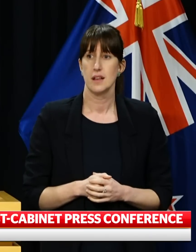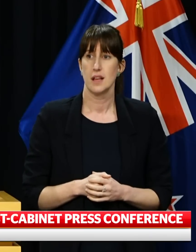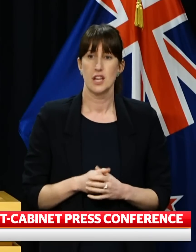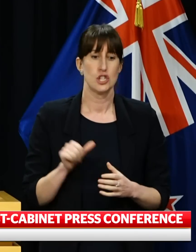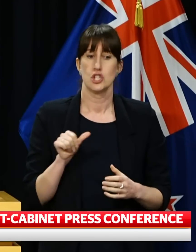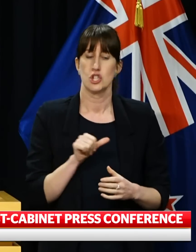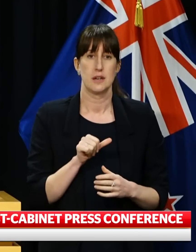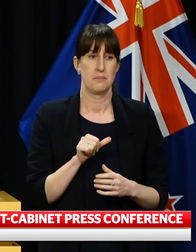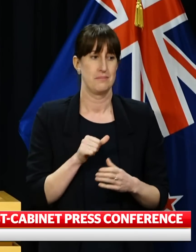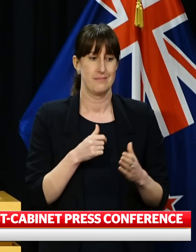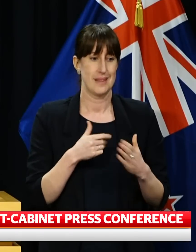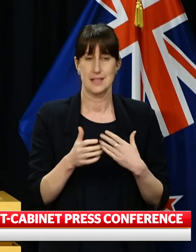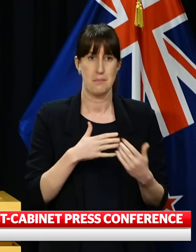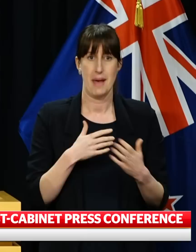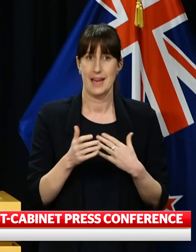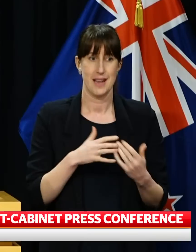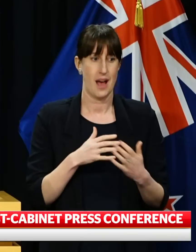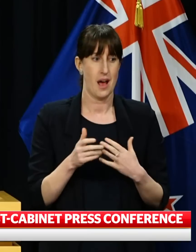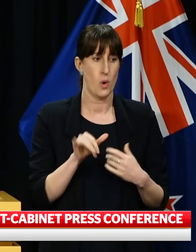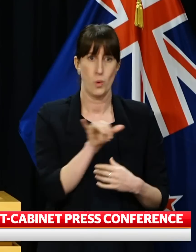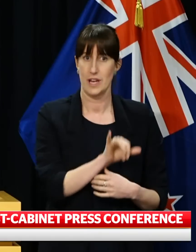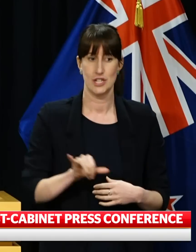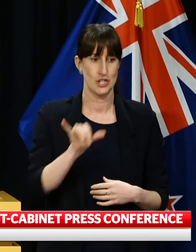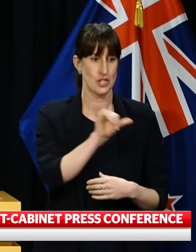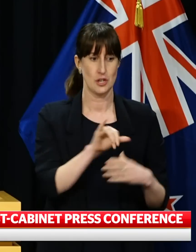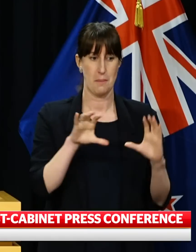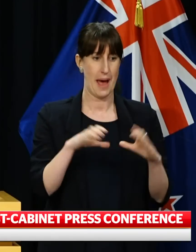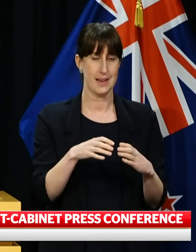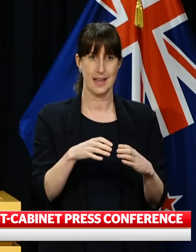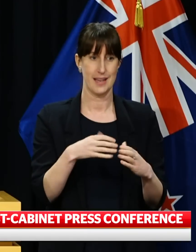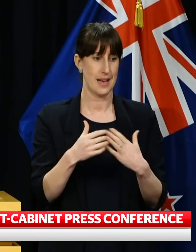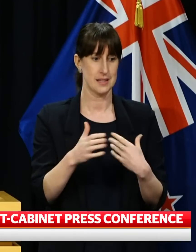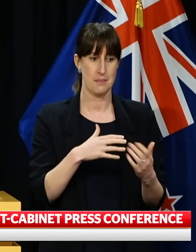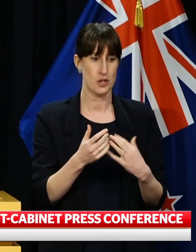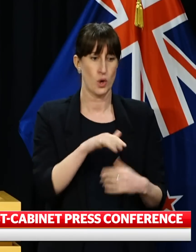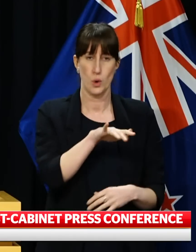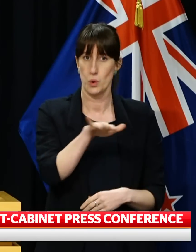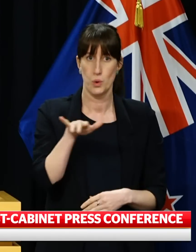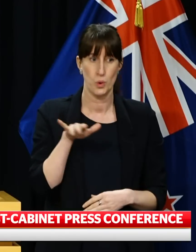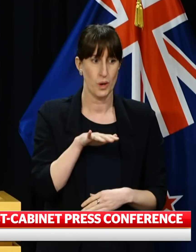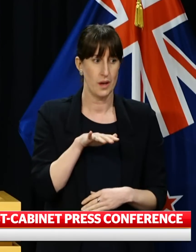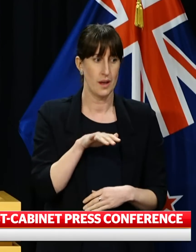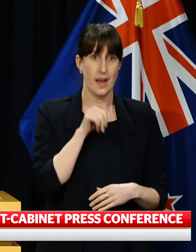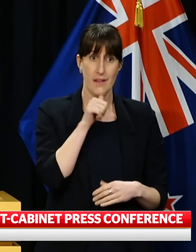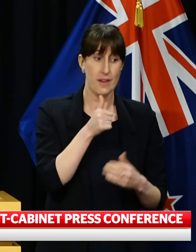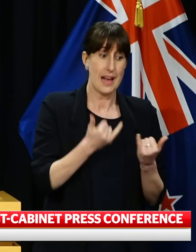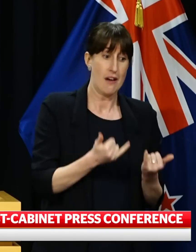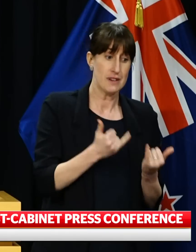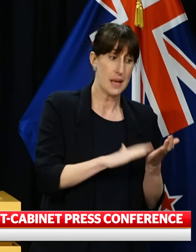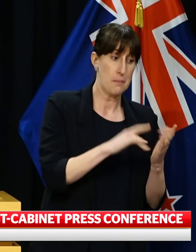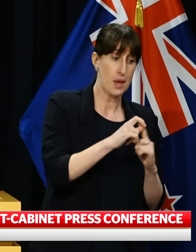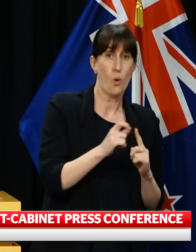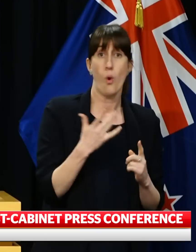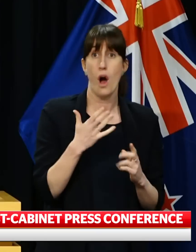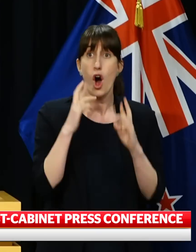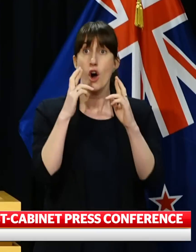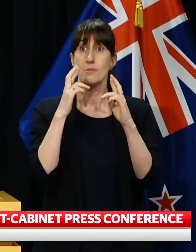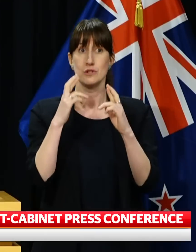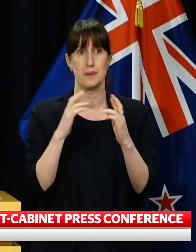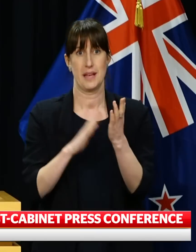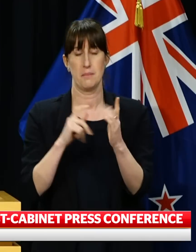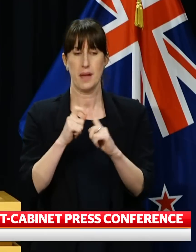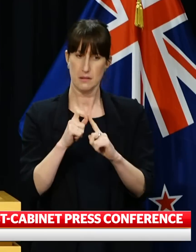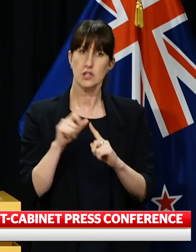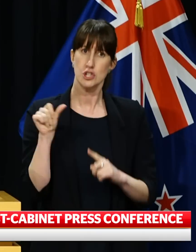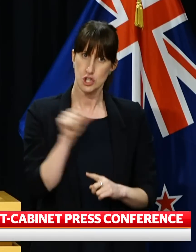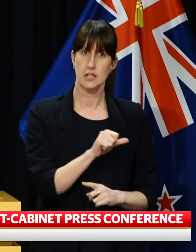thing. All candidates, regardless of which parties that they're standing for, whether they're a current MP or an aspiring MP, should be free to be